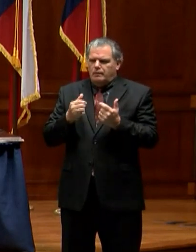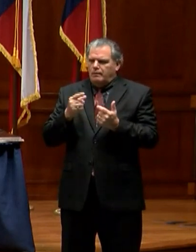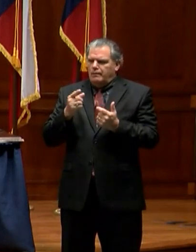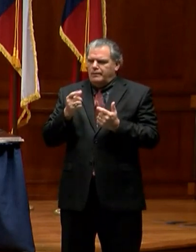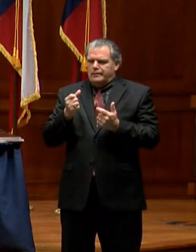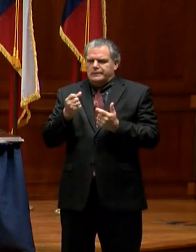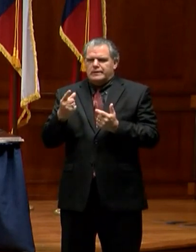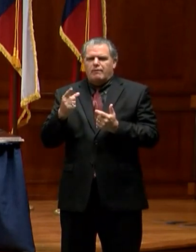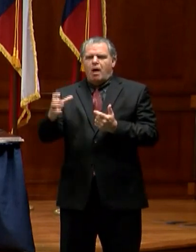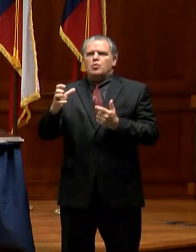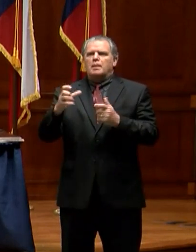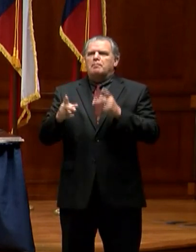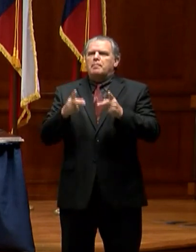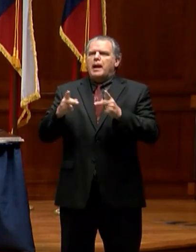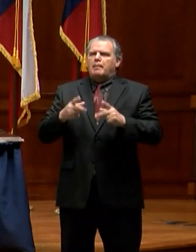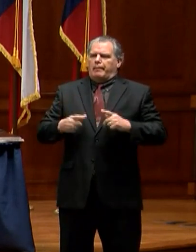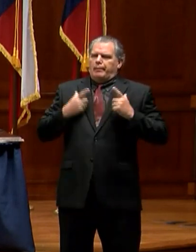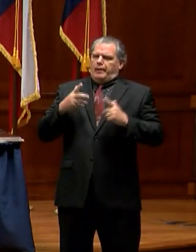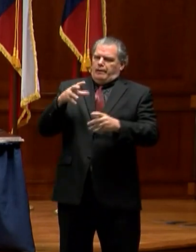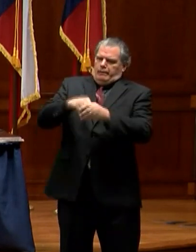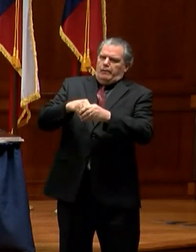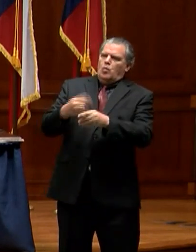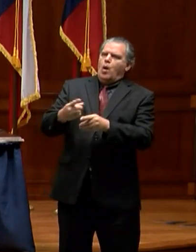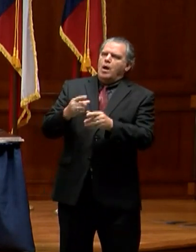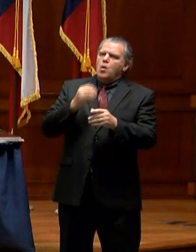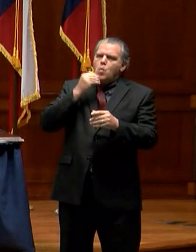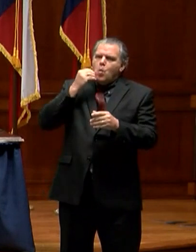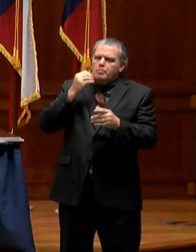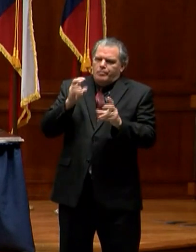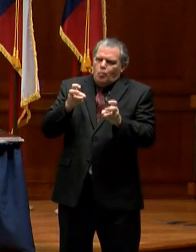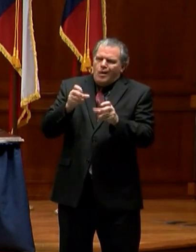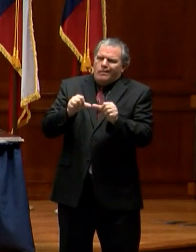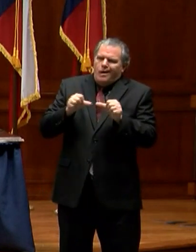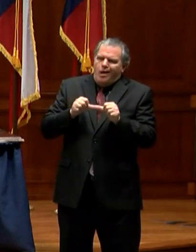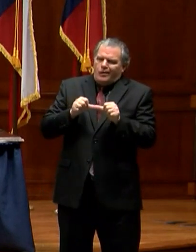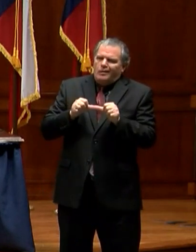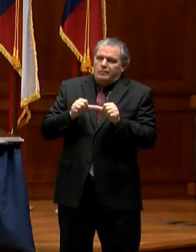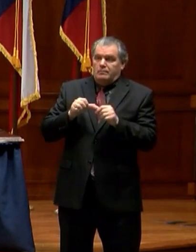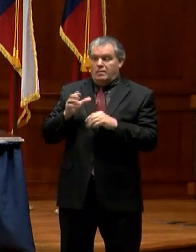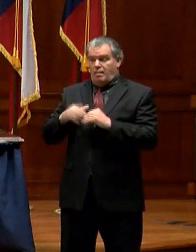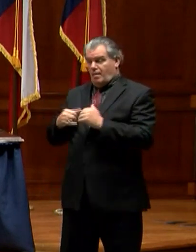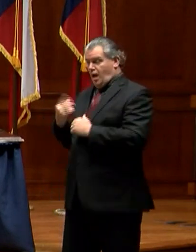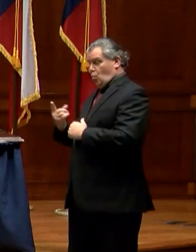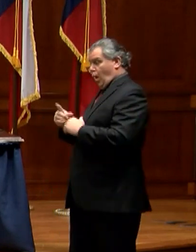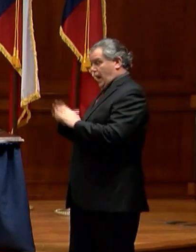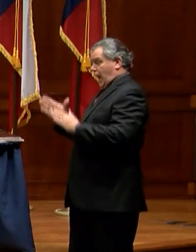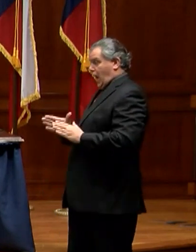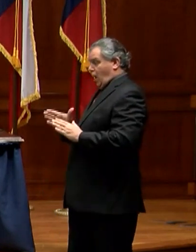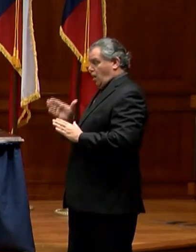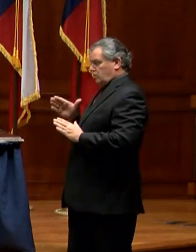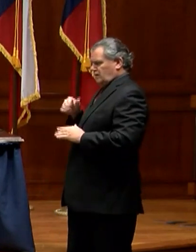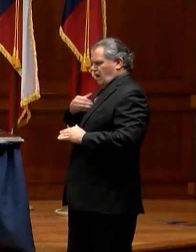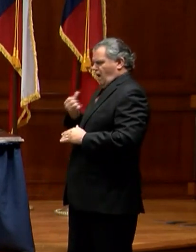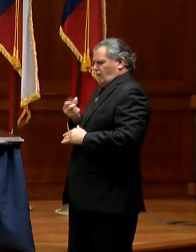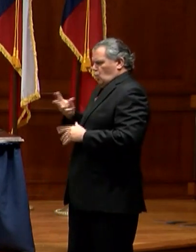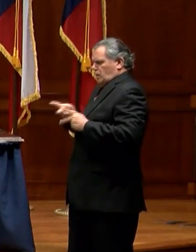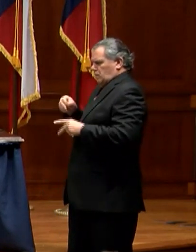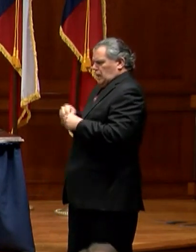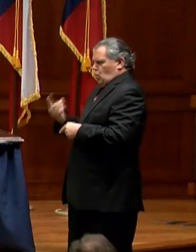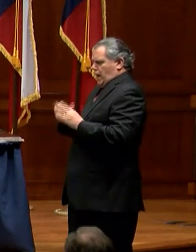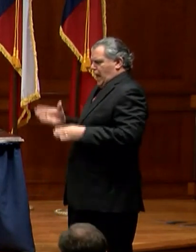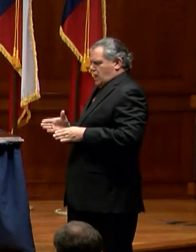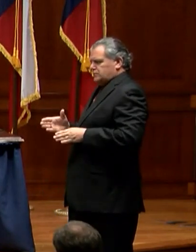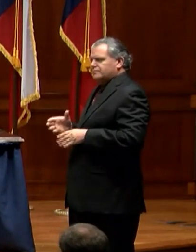hundreds of people, as opposed to a single home setting that could involve just a few people. As a result, that is exactly